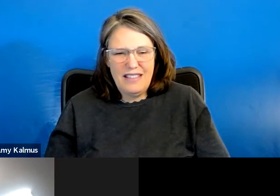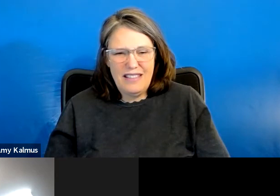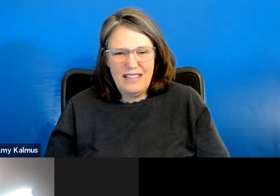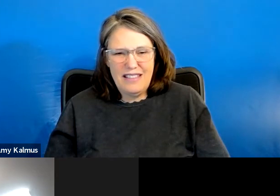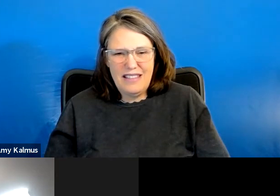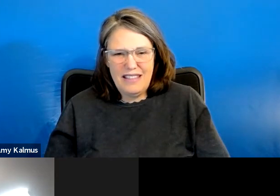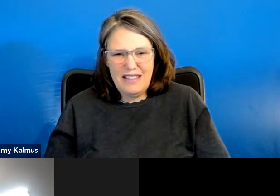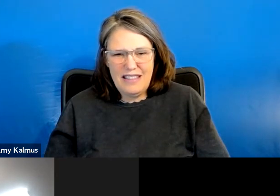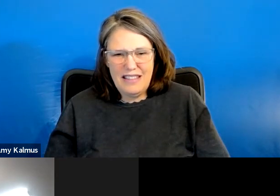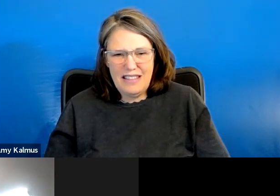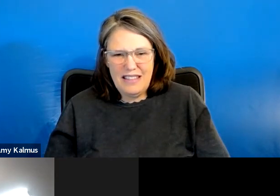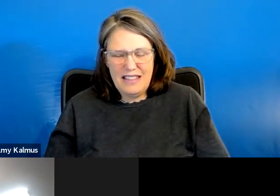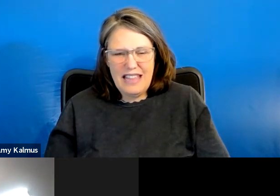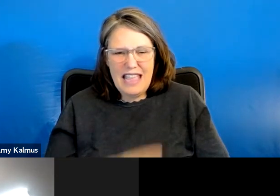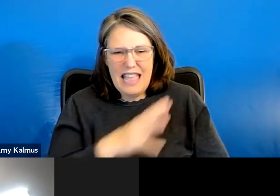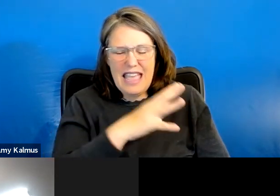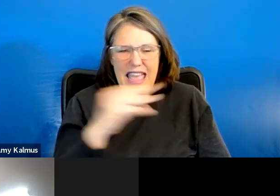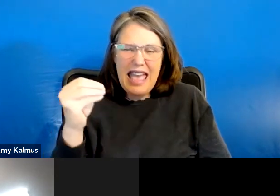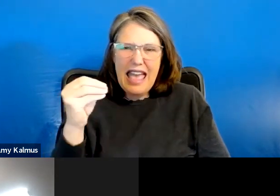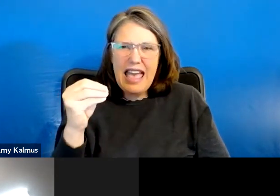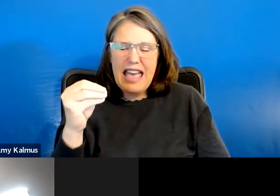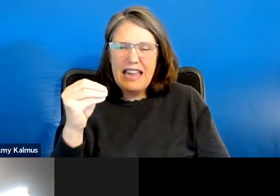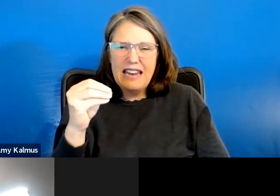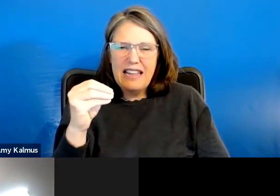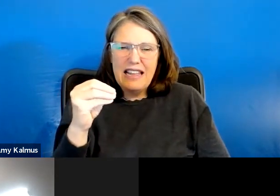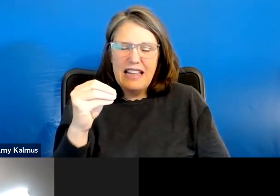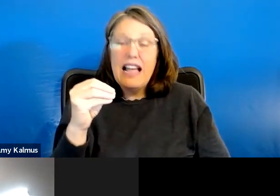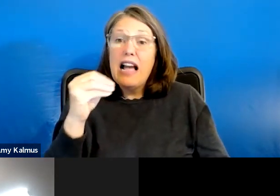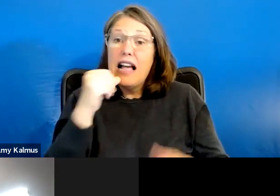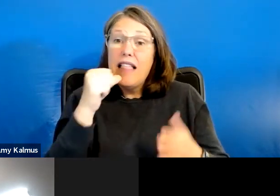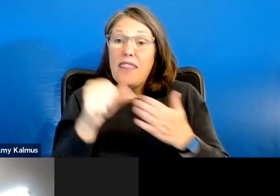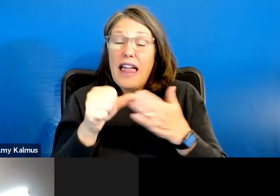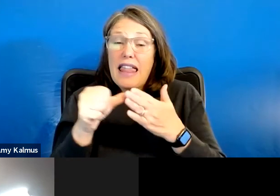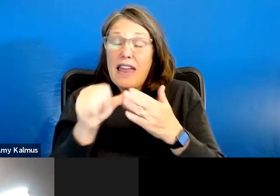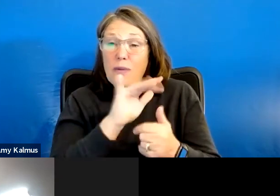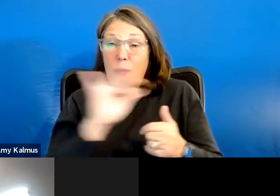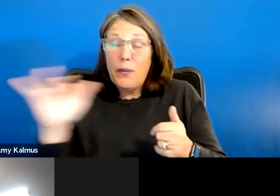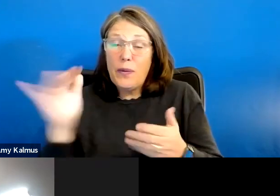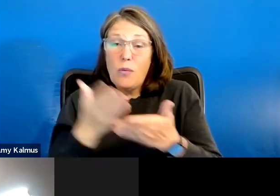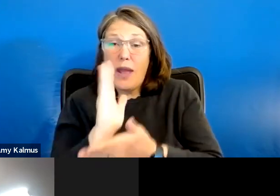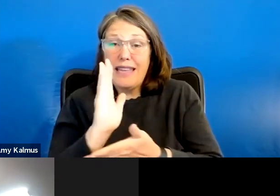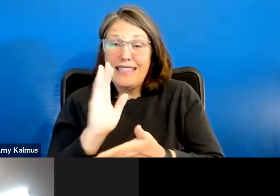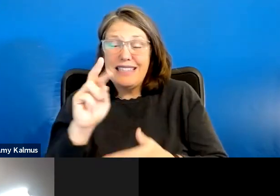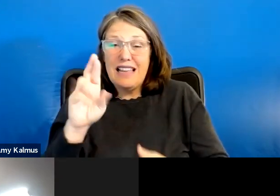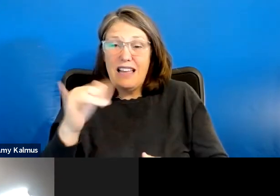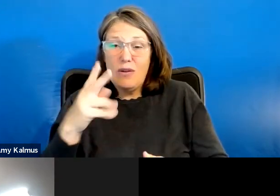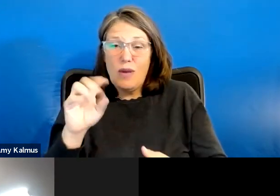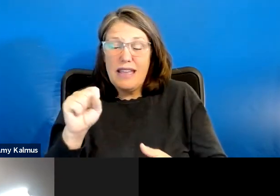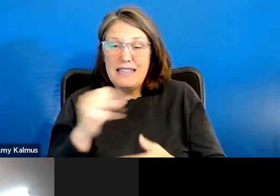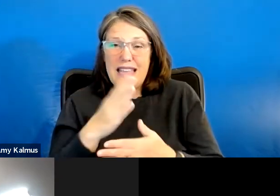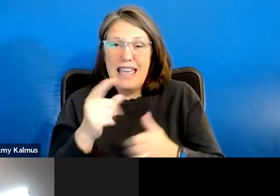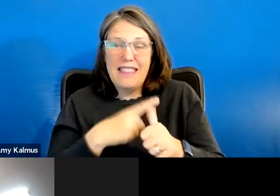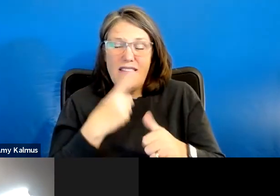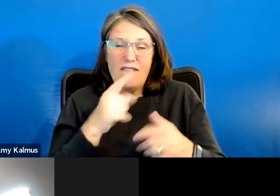And our And mystery Andy says the mystery letters spell out rights. that is Yep. correct. And what Got was it. the first